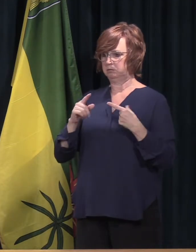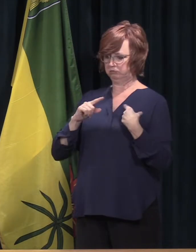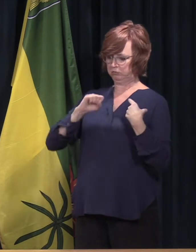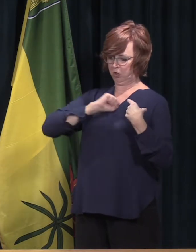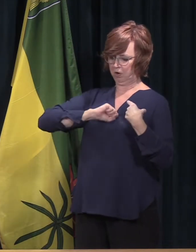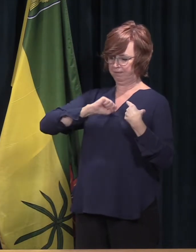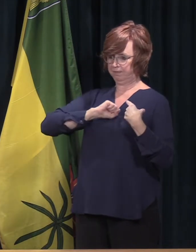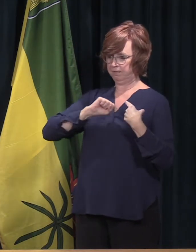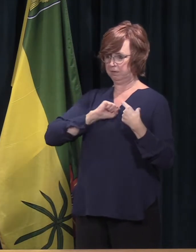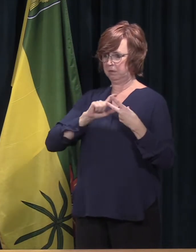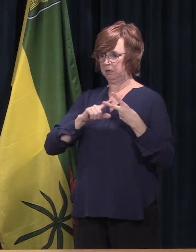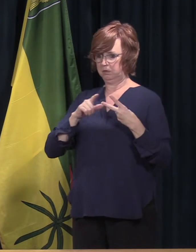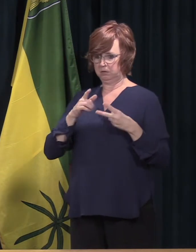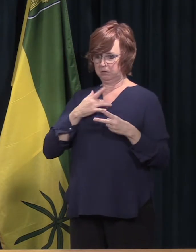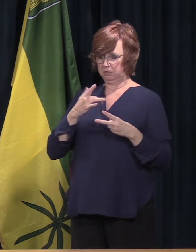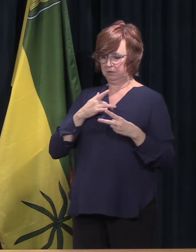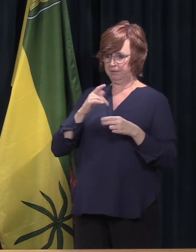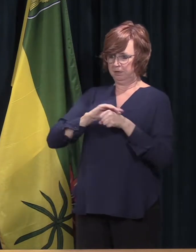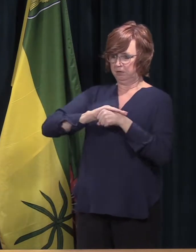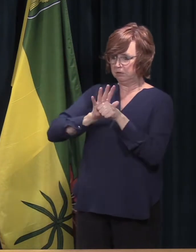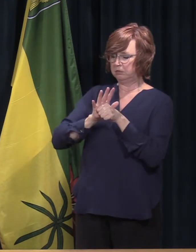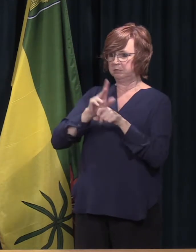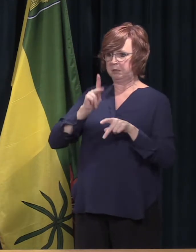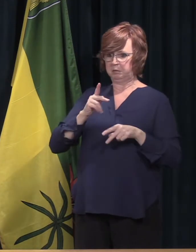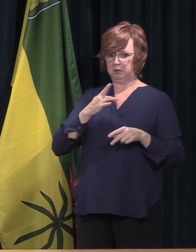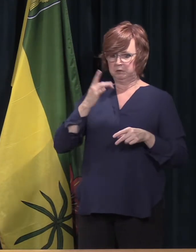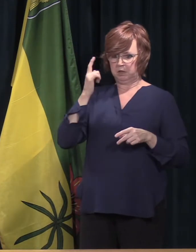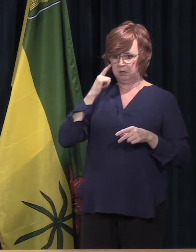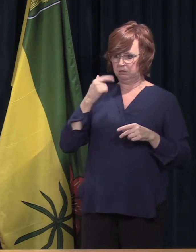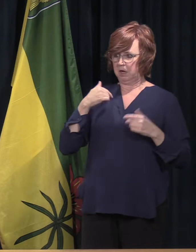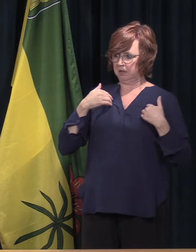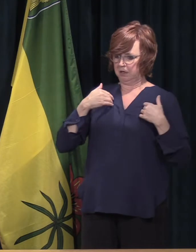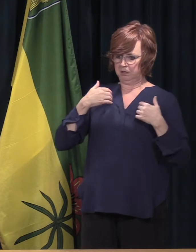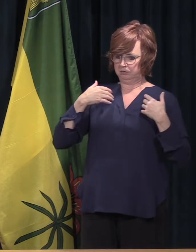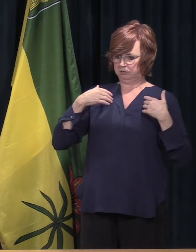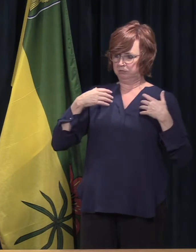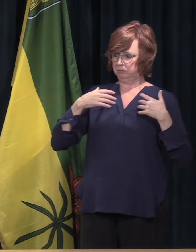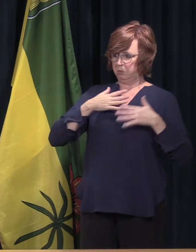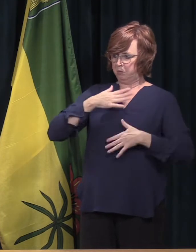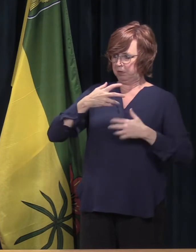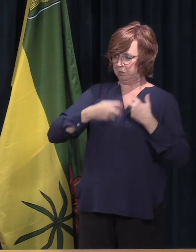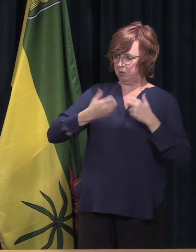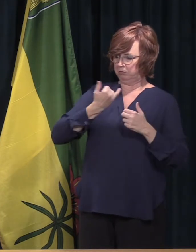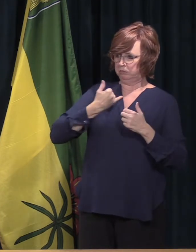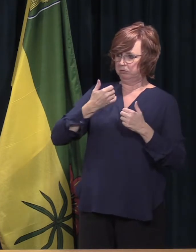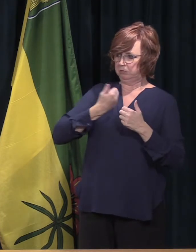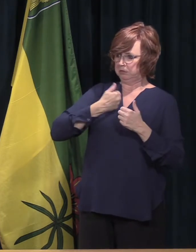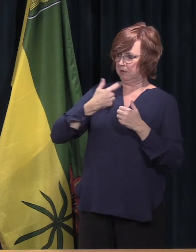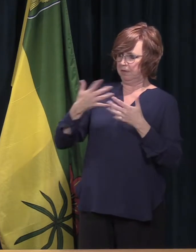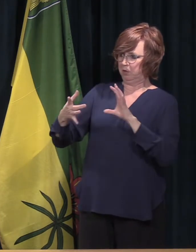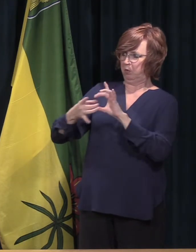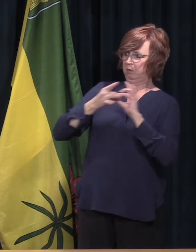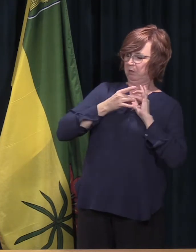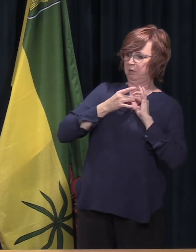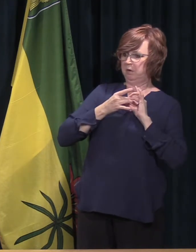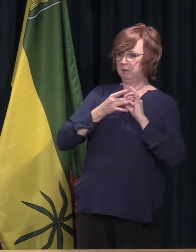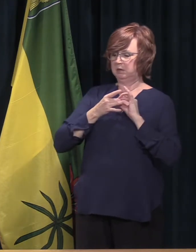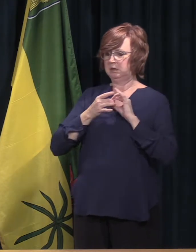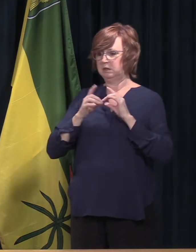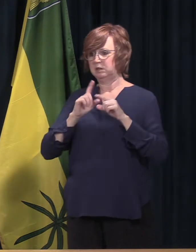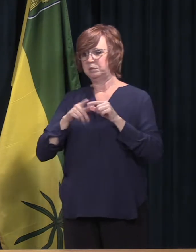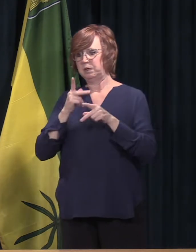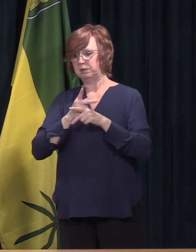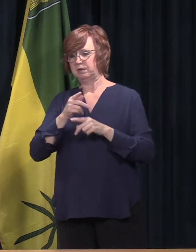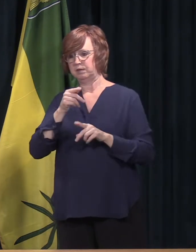out and about. Some people may have a chronic respiratory illness. So we just need to, I think, be careful about, how we judge someone who may